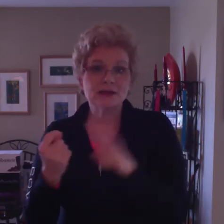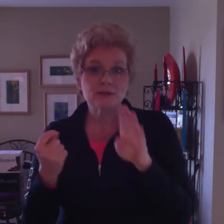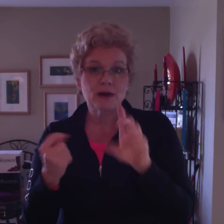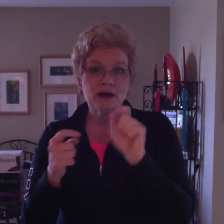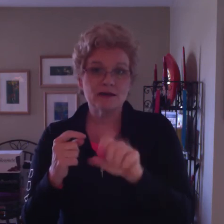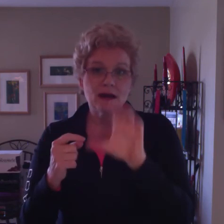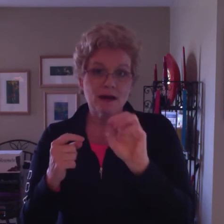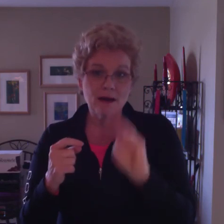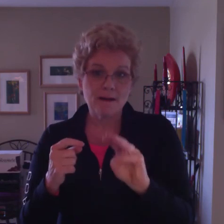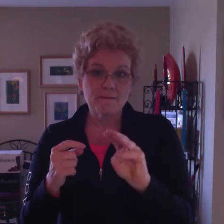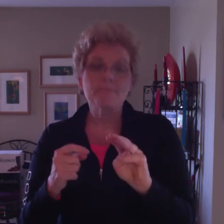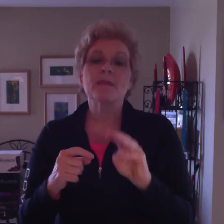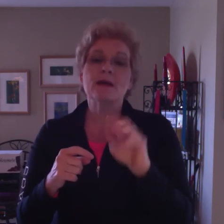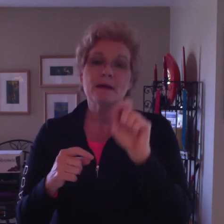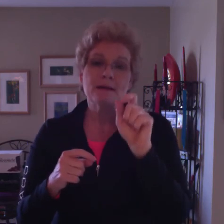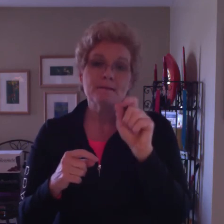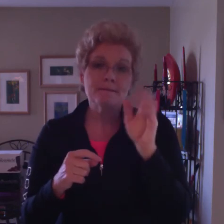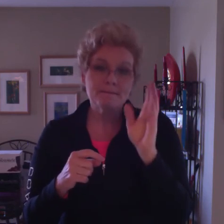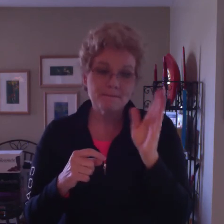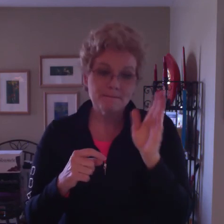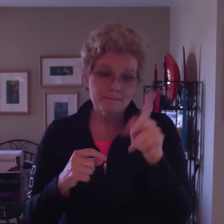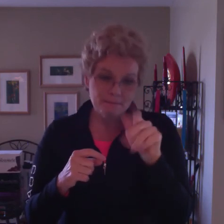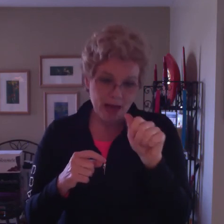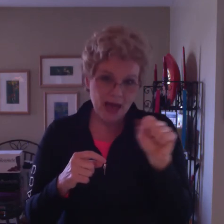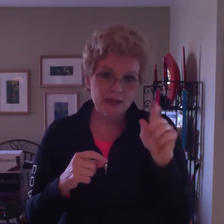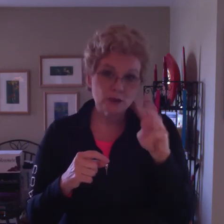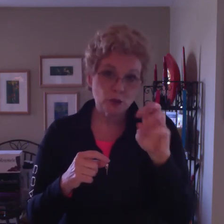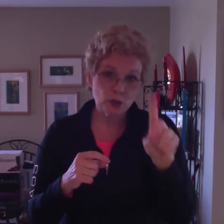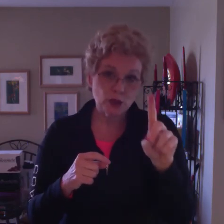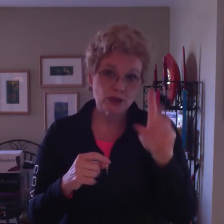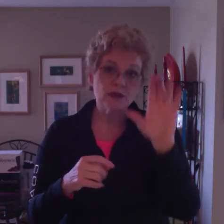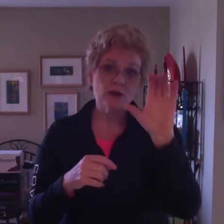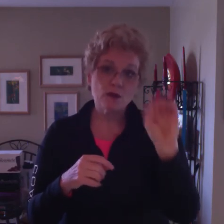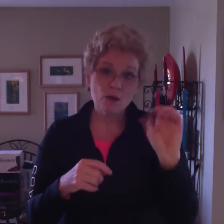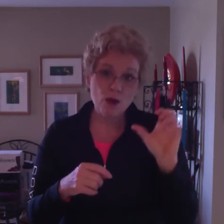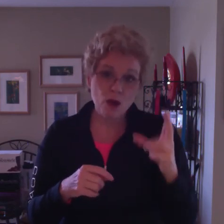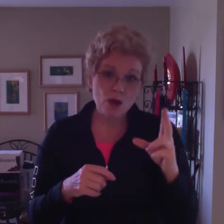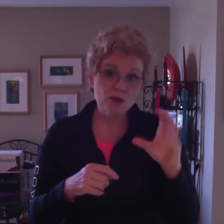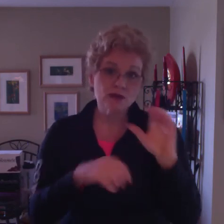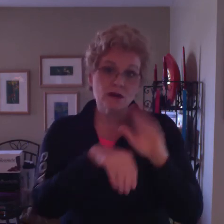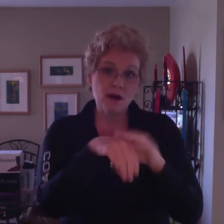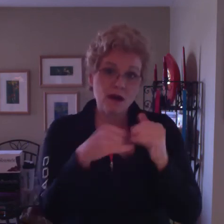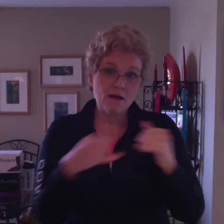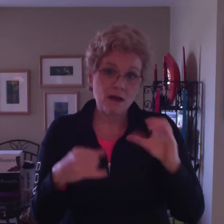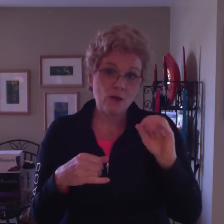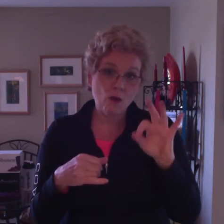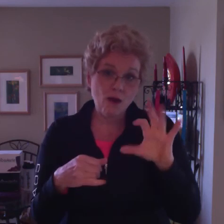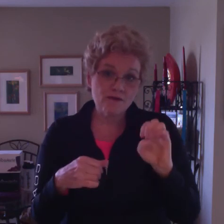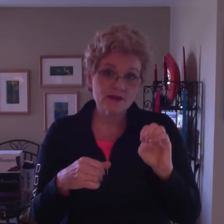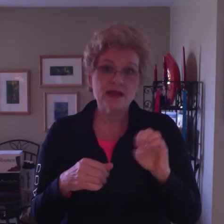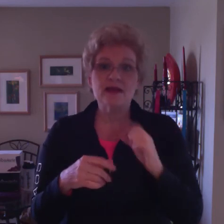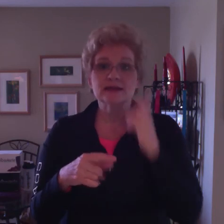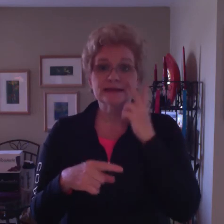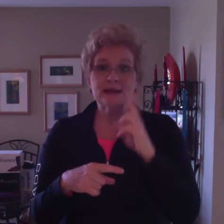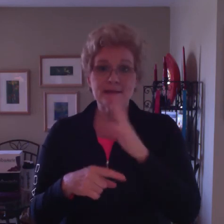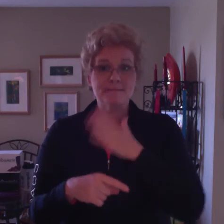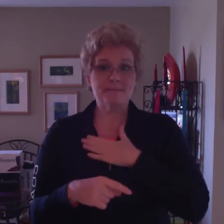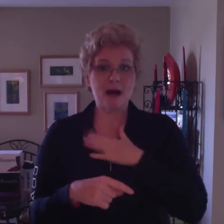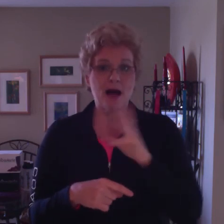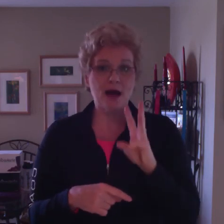Coach, let that drop-down menu come, Coach Online Office, and then you can go into My Websites. That is a great way to look. And